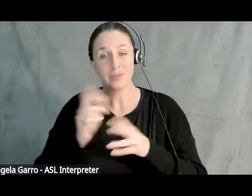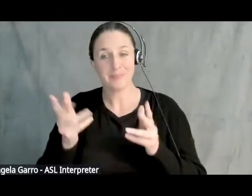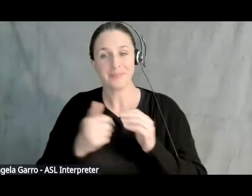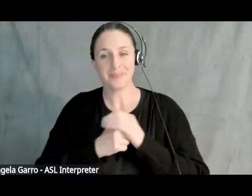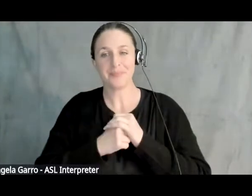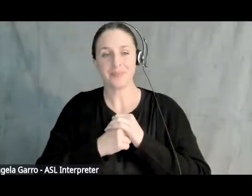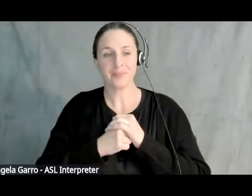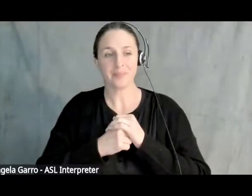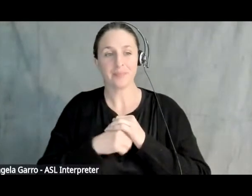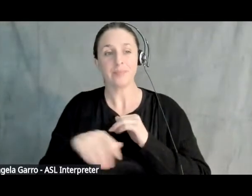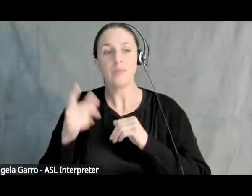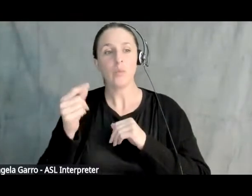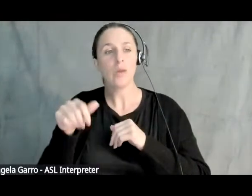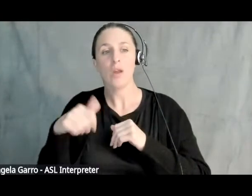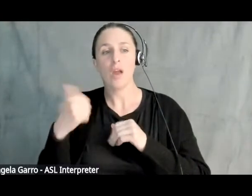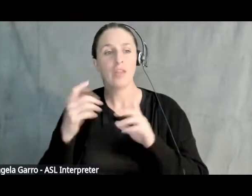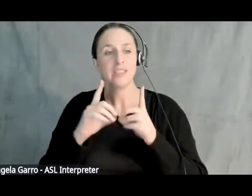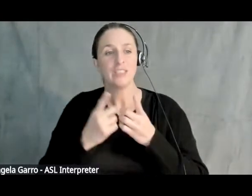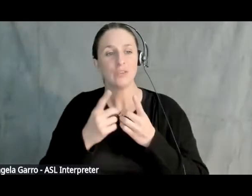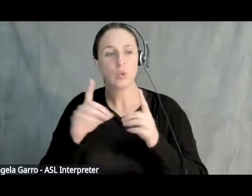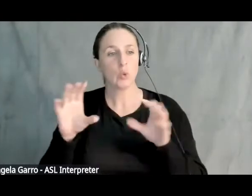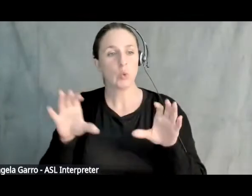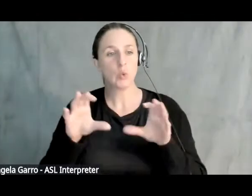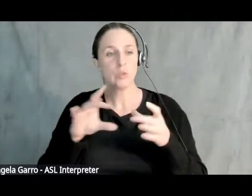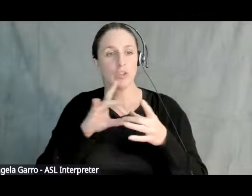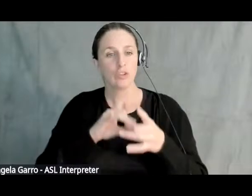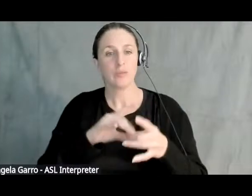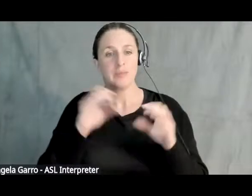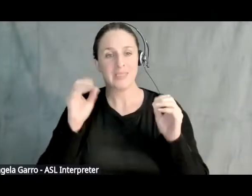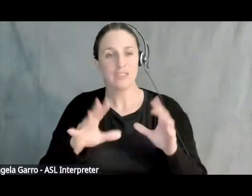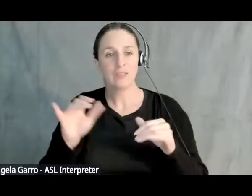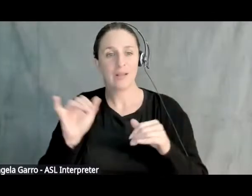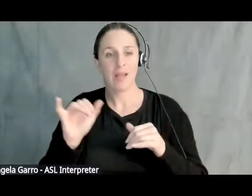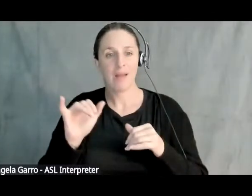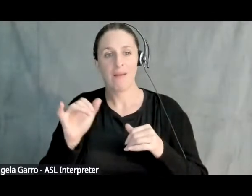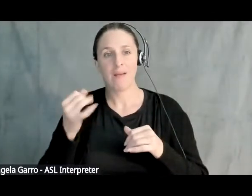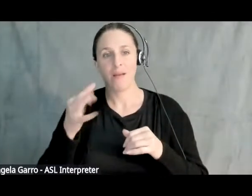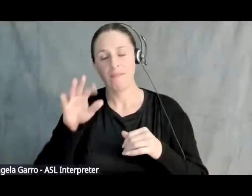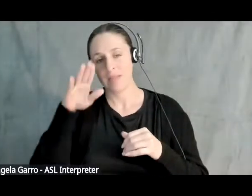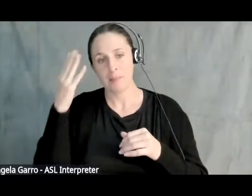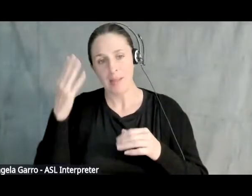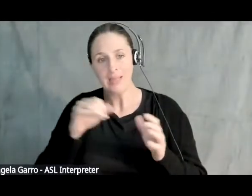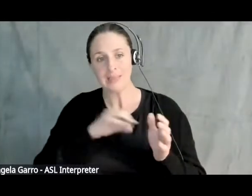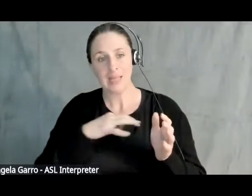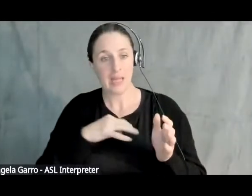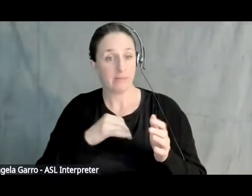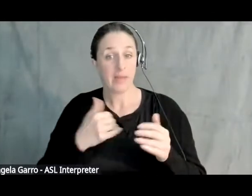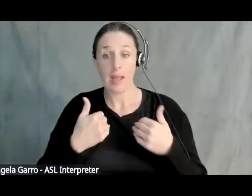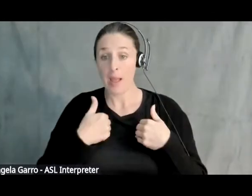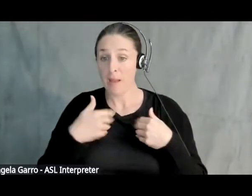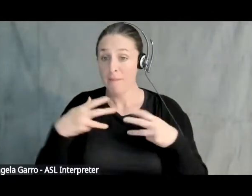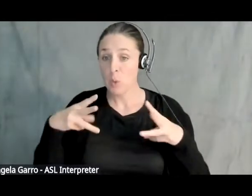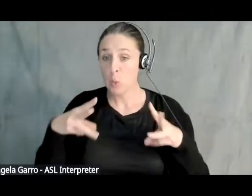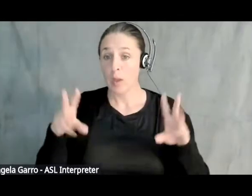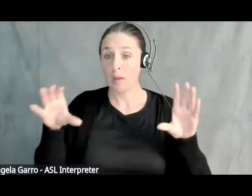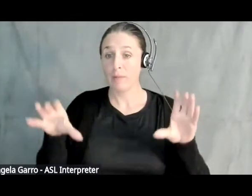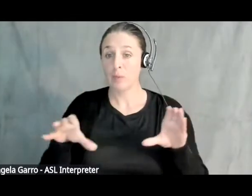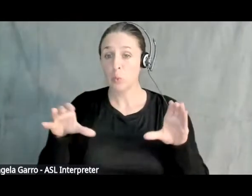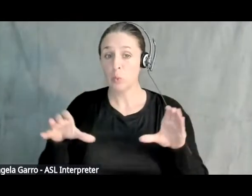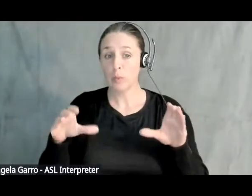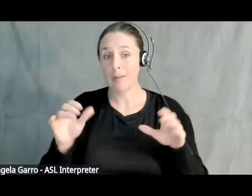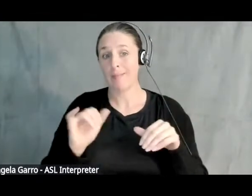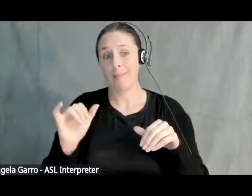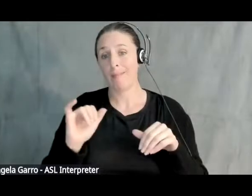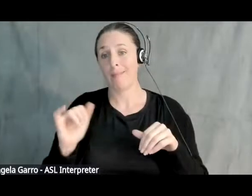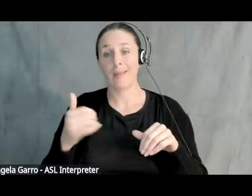districts doing in terms of the teachers, like of the Black staff? Is there a way of doing, I don't know, like having